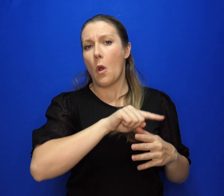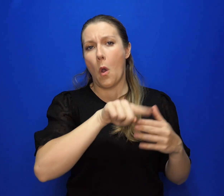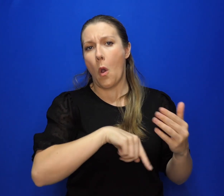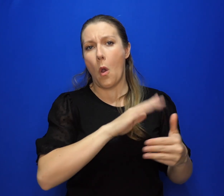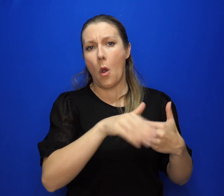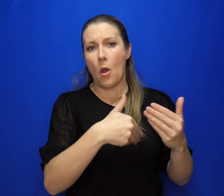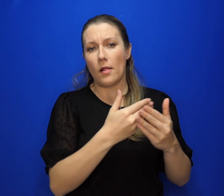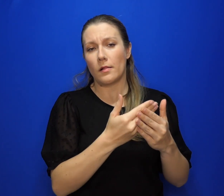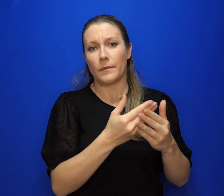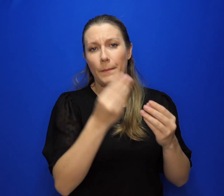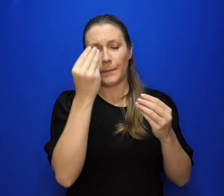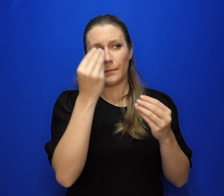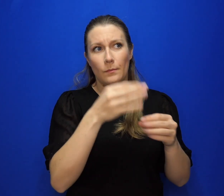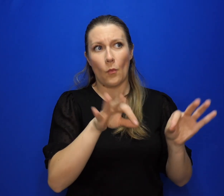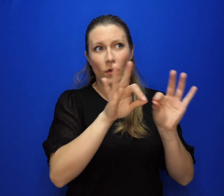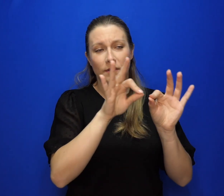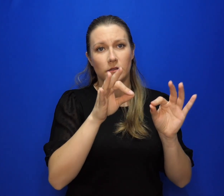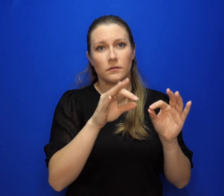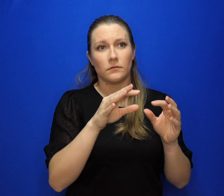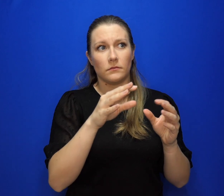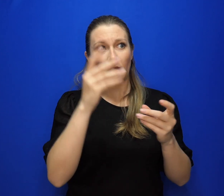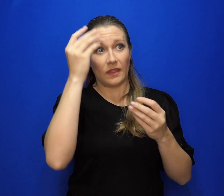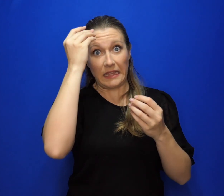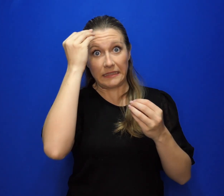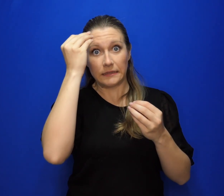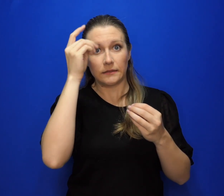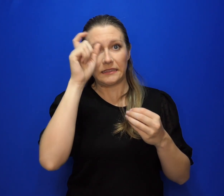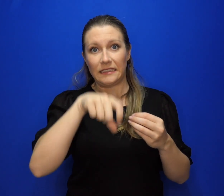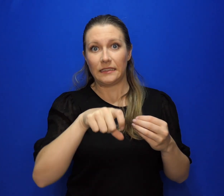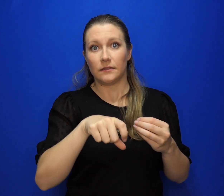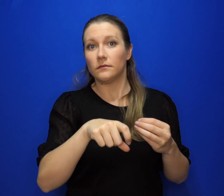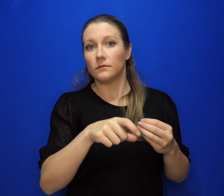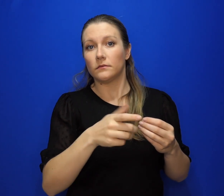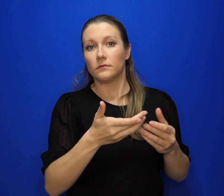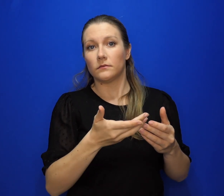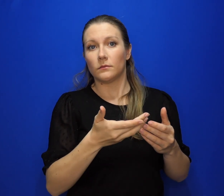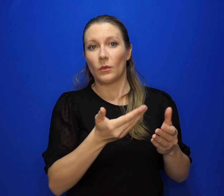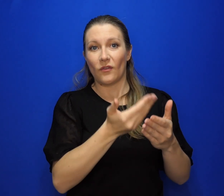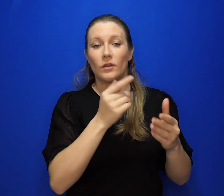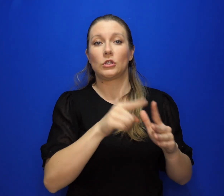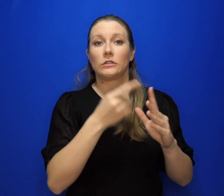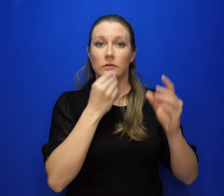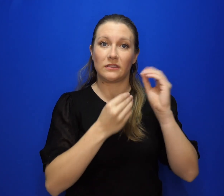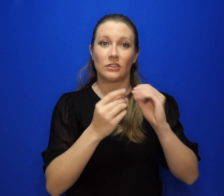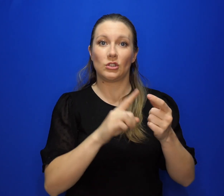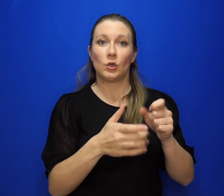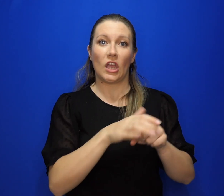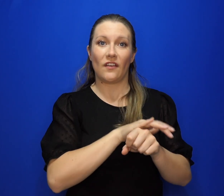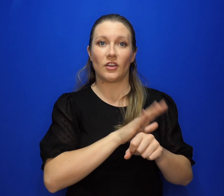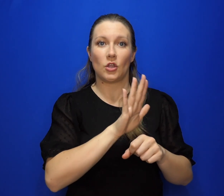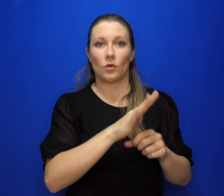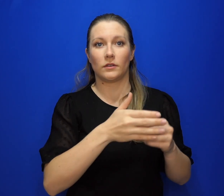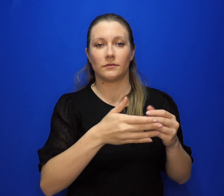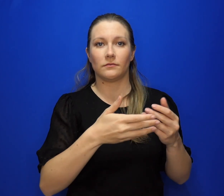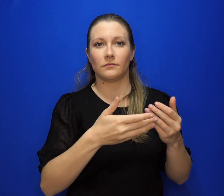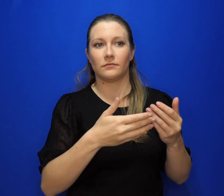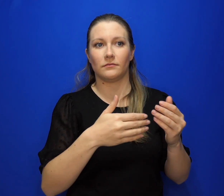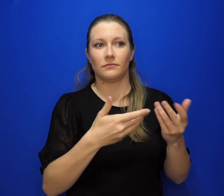in the decision of starting to put food in to cover this excess, right? And what kind of food is that because